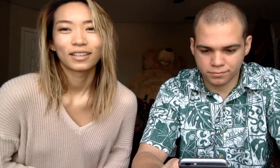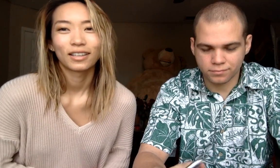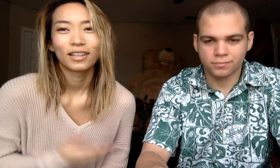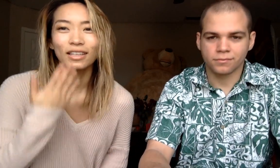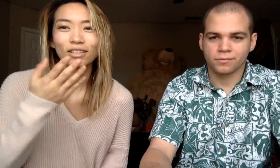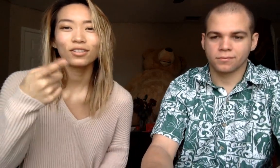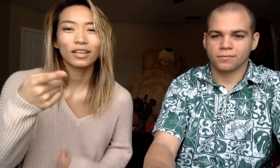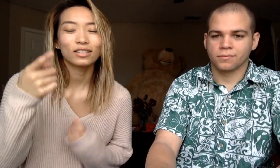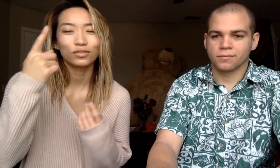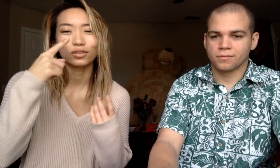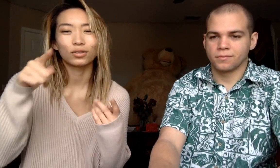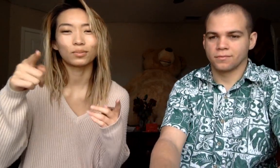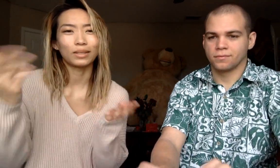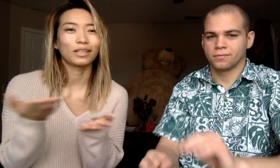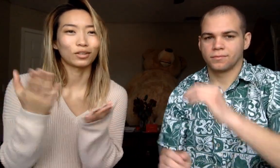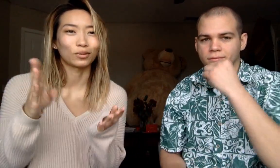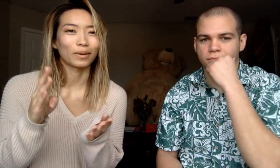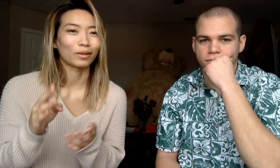Thank you guys for being here, by the way.